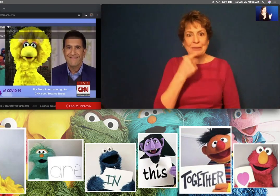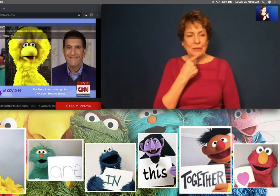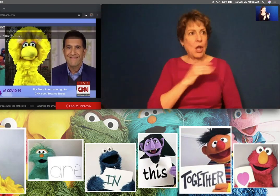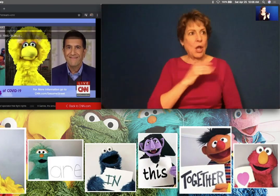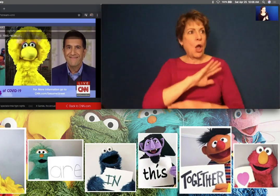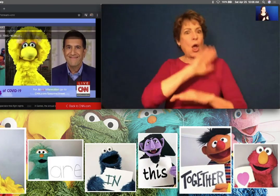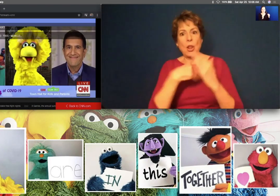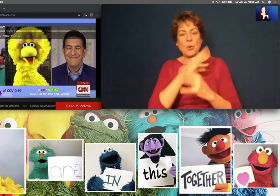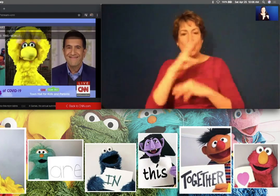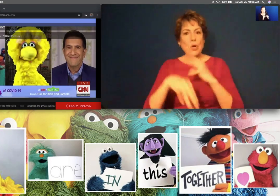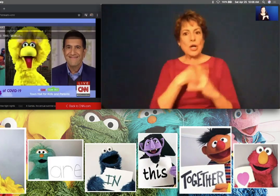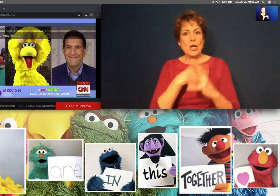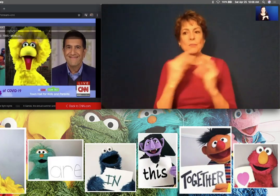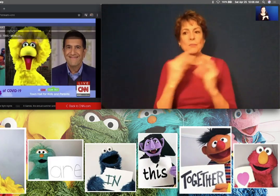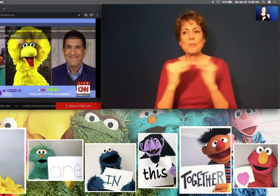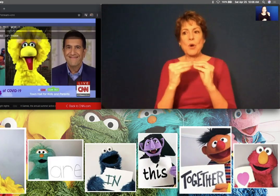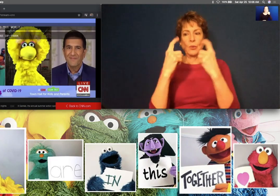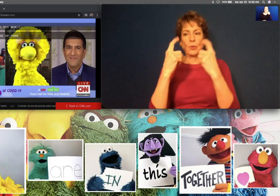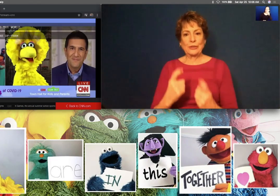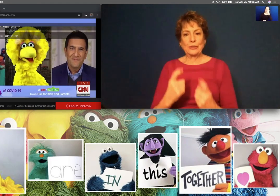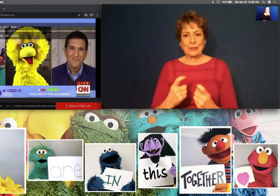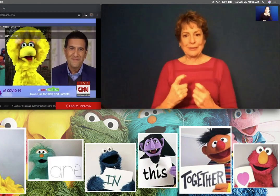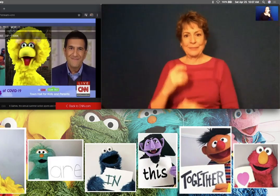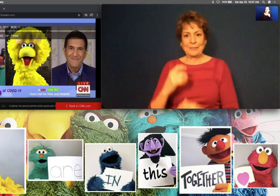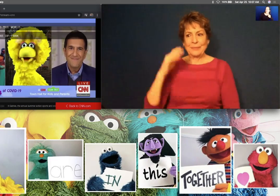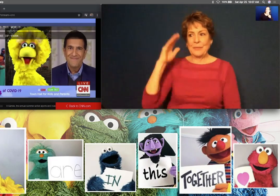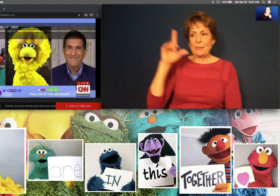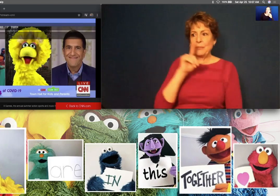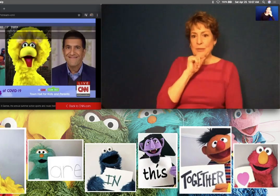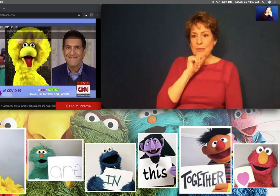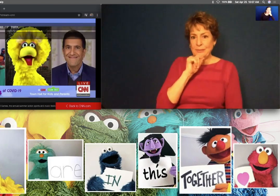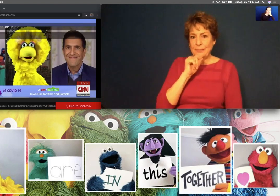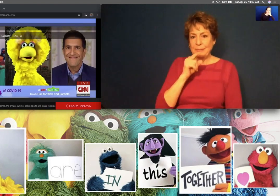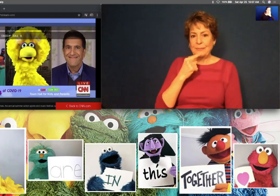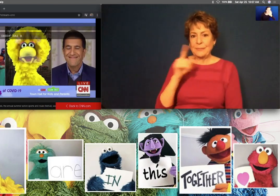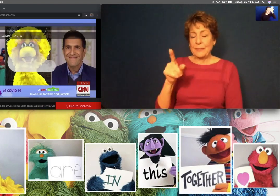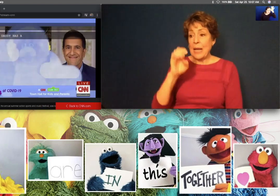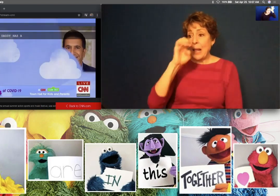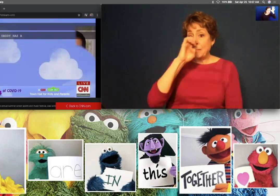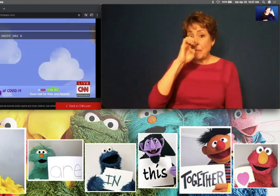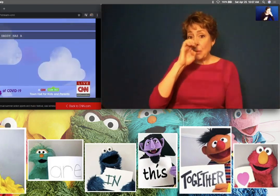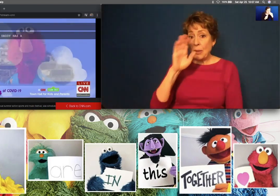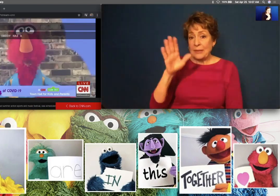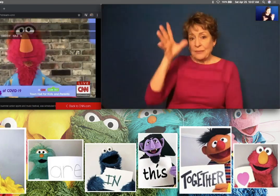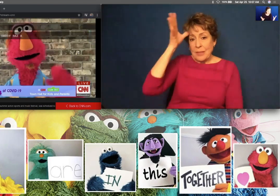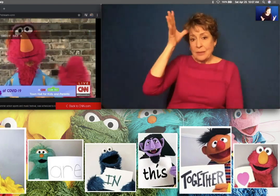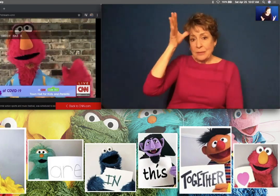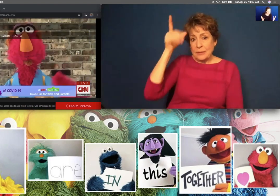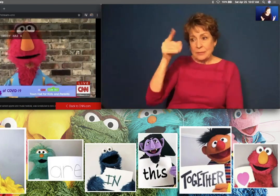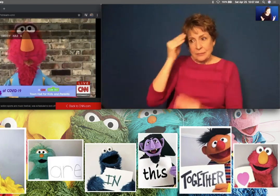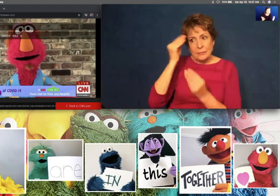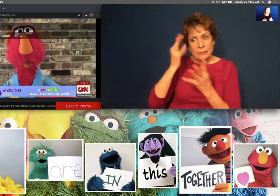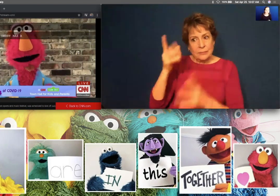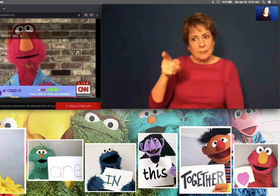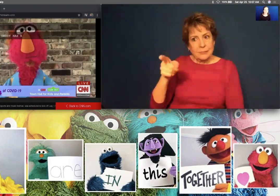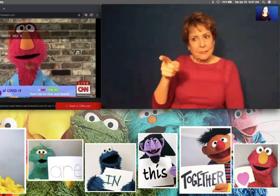them coming up. But first, Elmo's daddy has a message for all the parents out there.